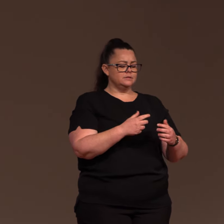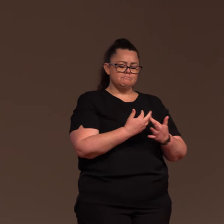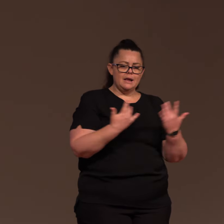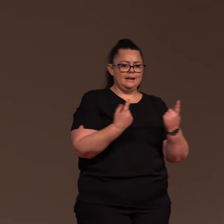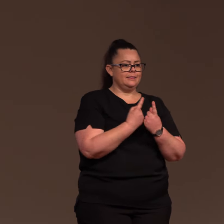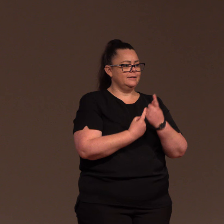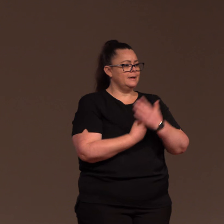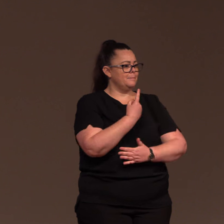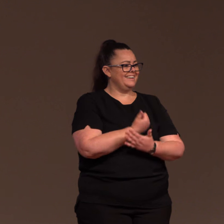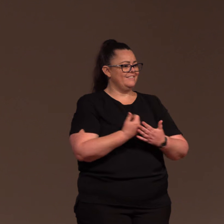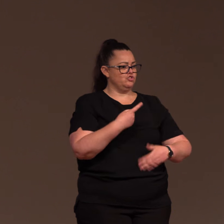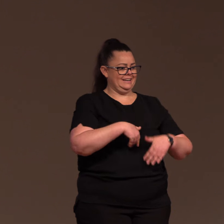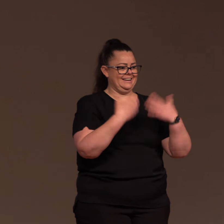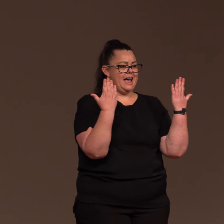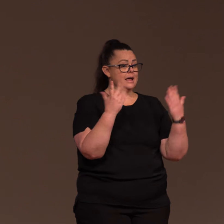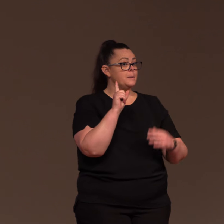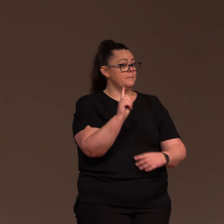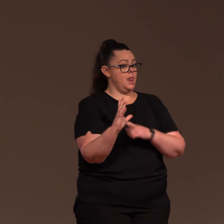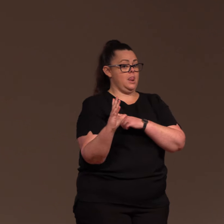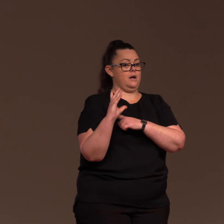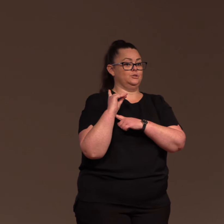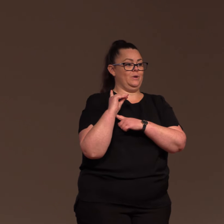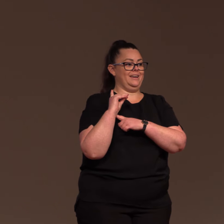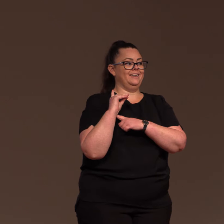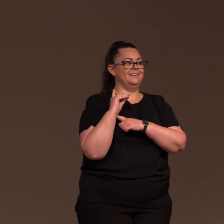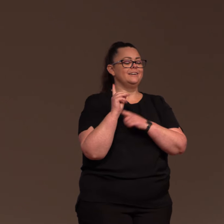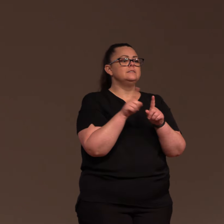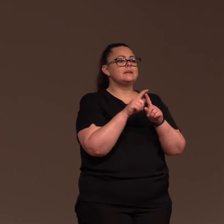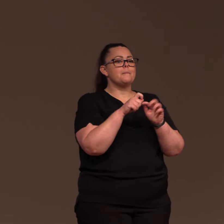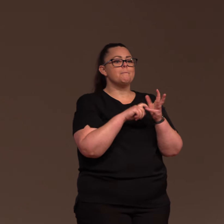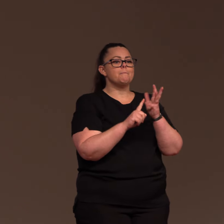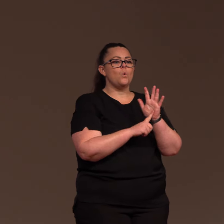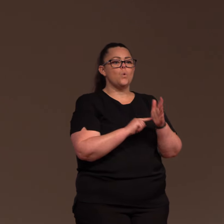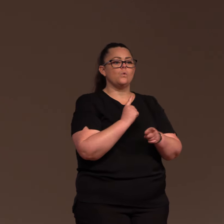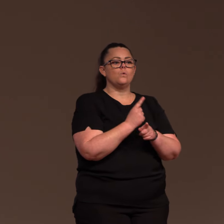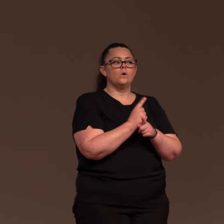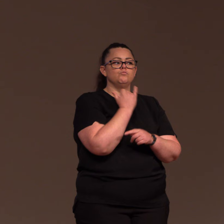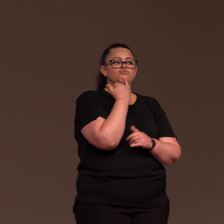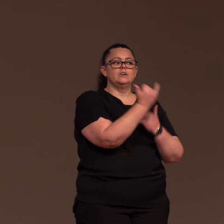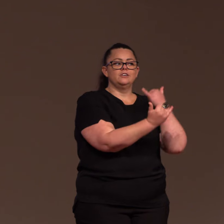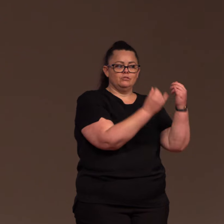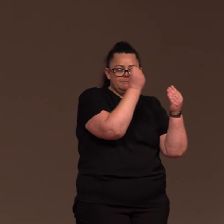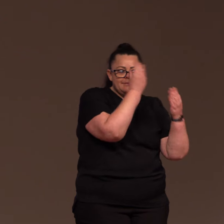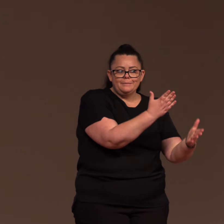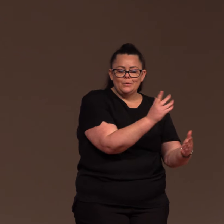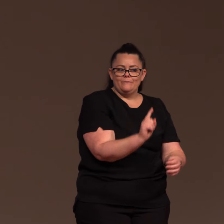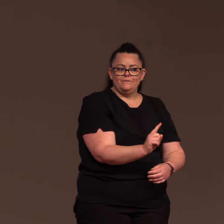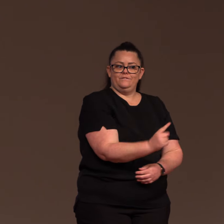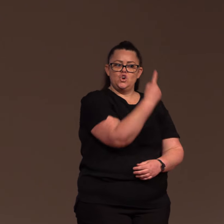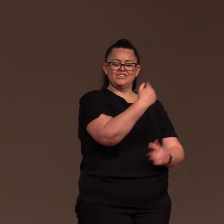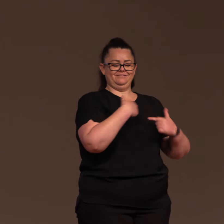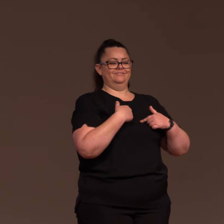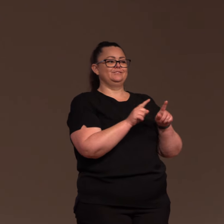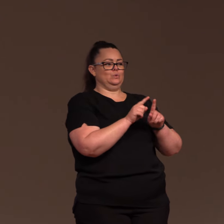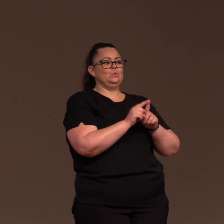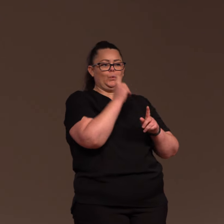part of the last week was getting to do what Paul was talking about as well, calling some of you to share some of the news with you that you